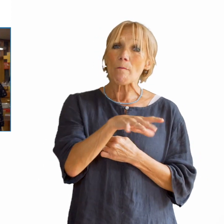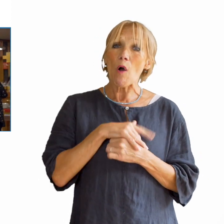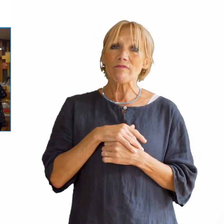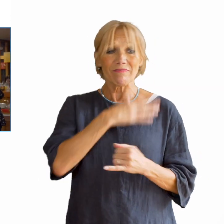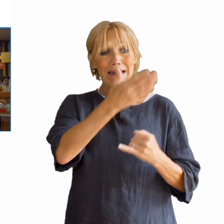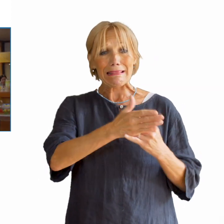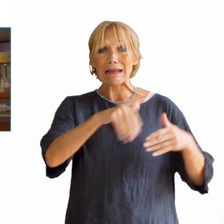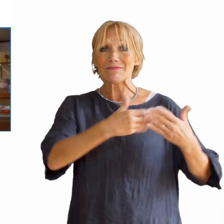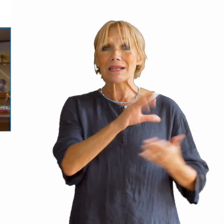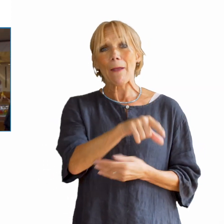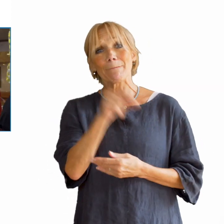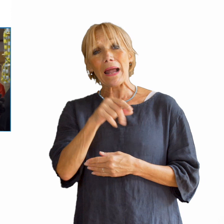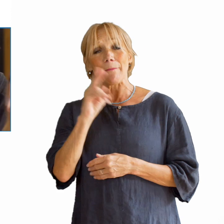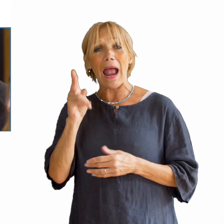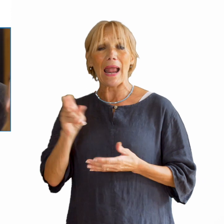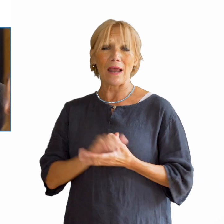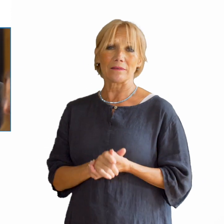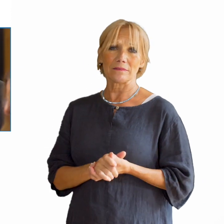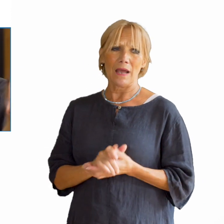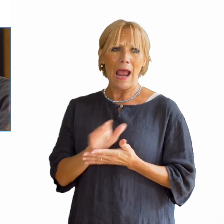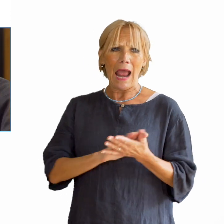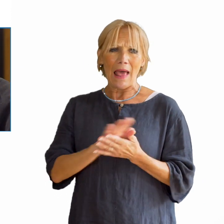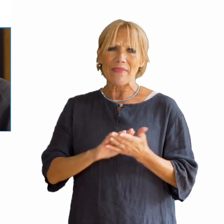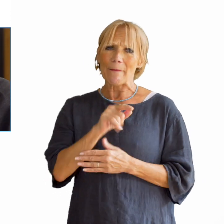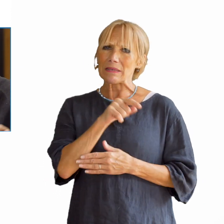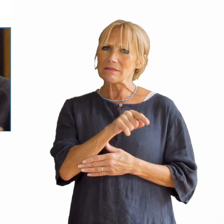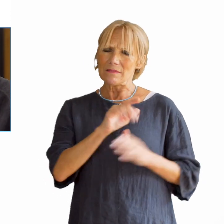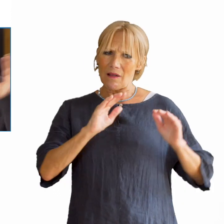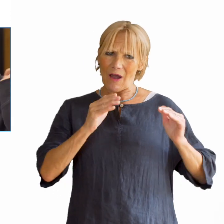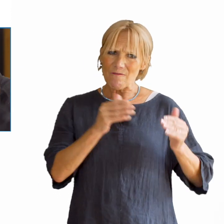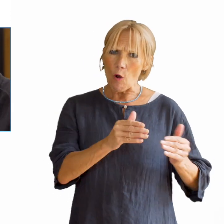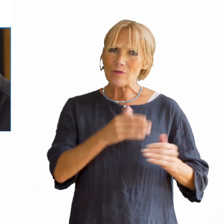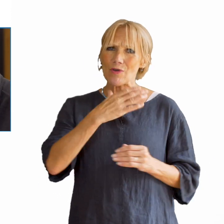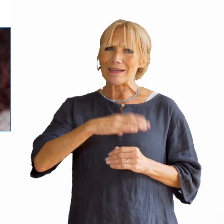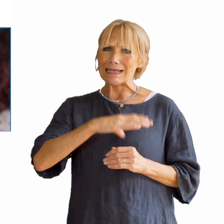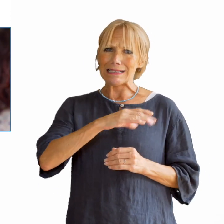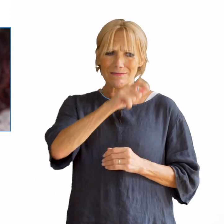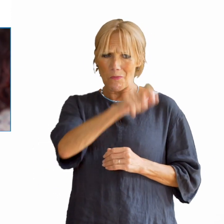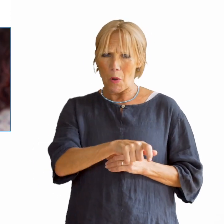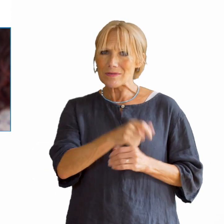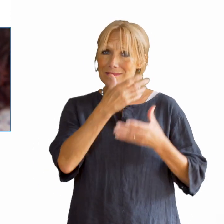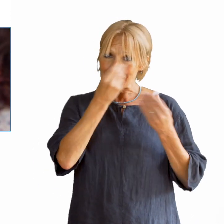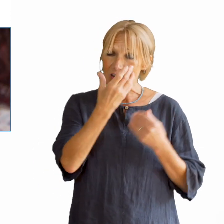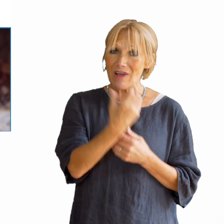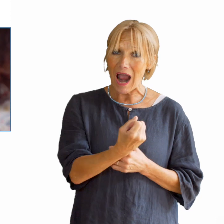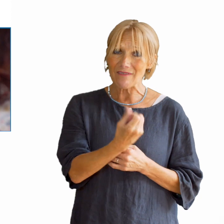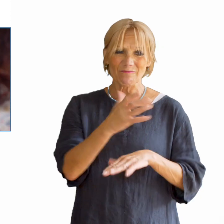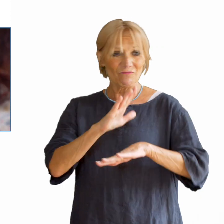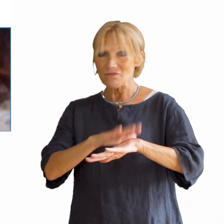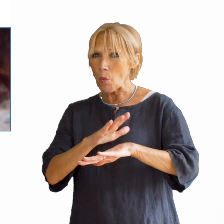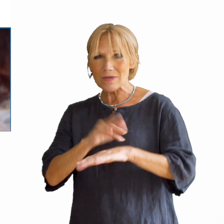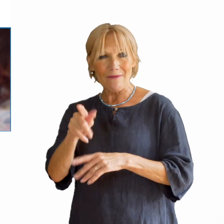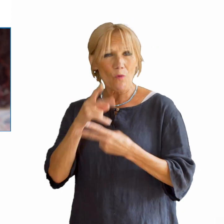the day. There is a danger that meeting centres focus so much on the needs of the person with dementia that there is no time for carers to get